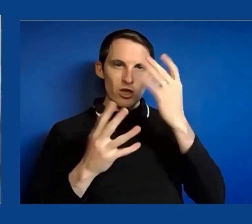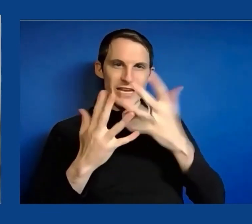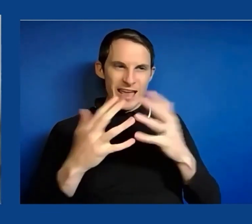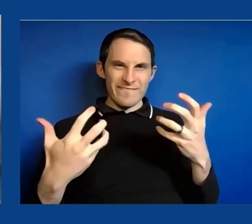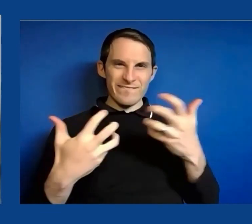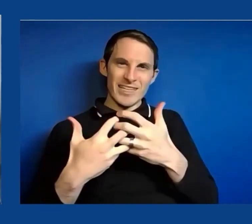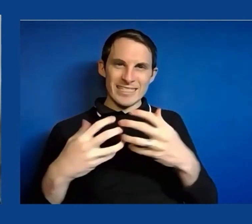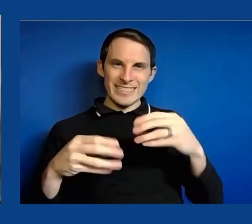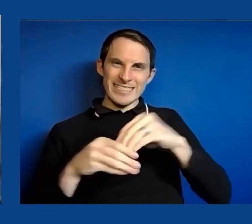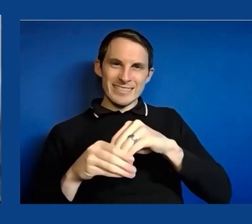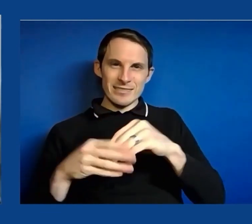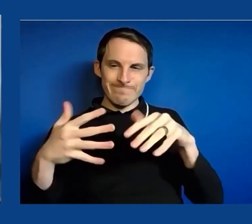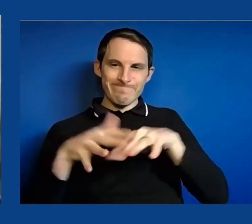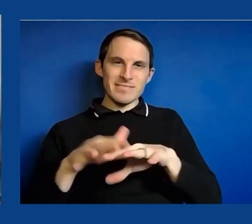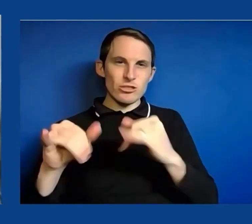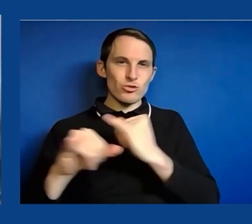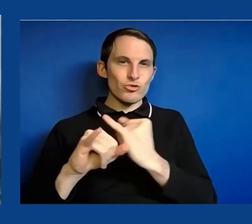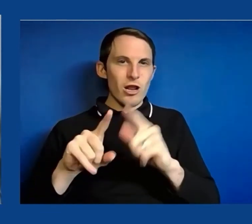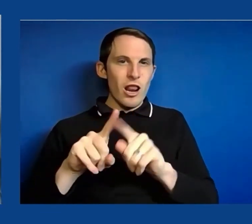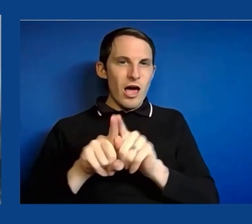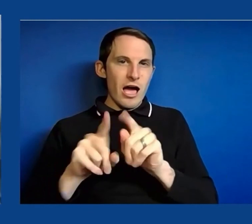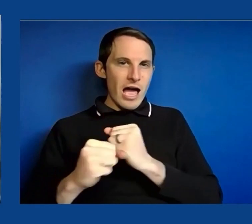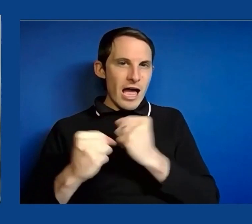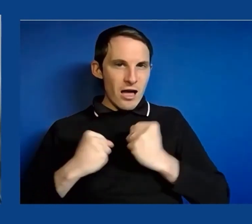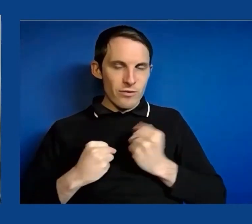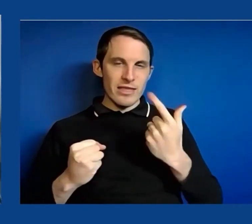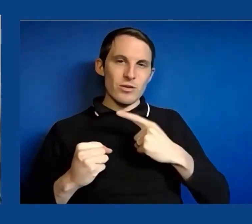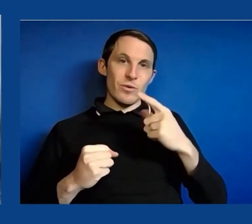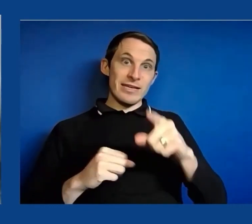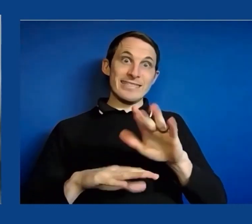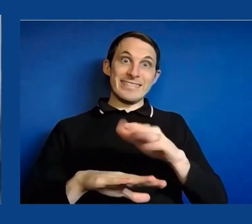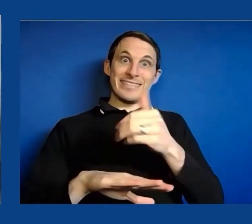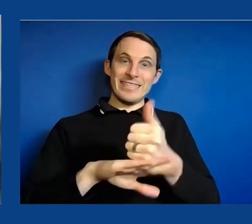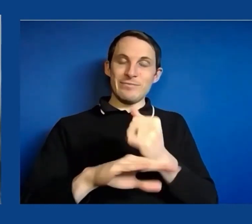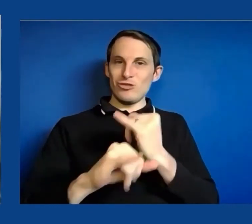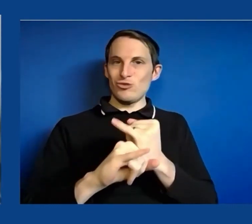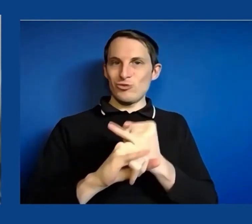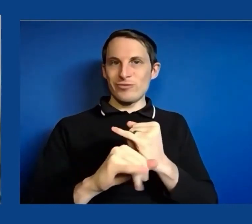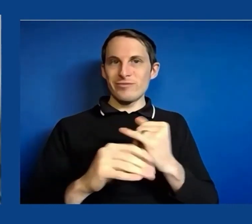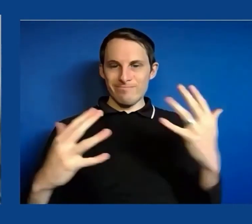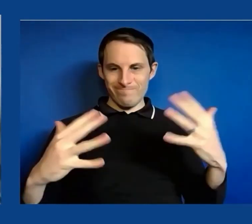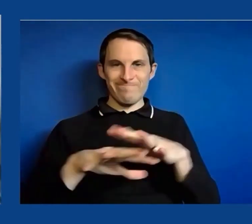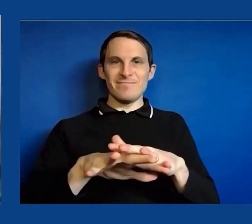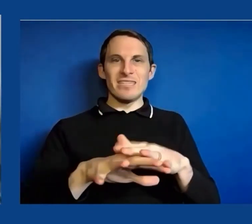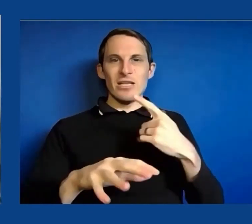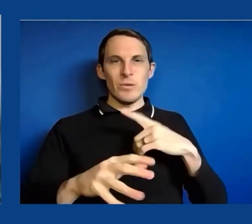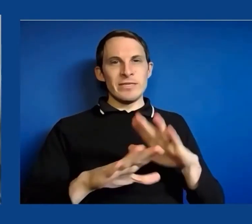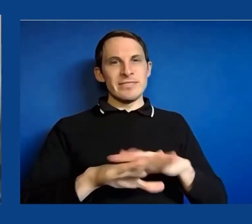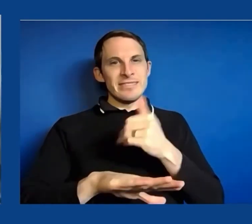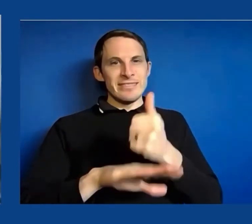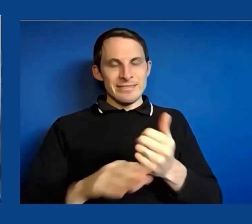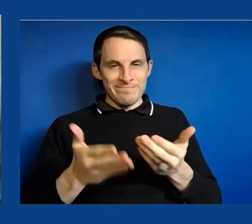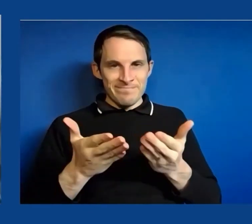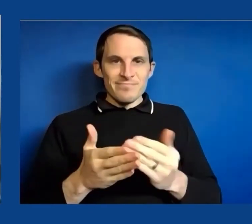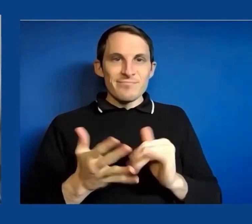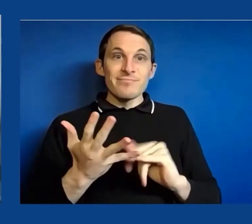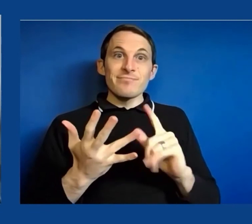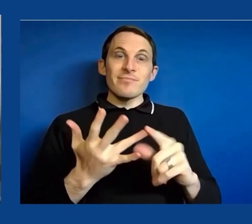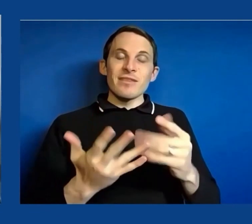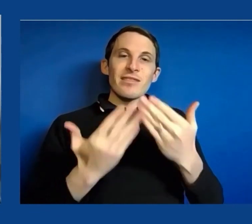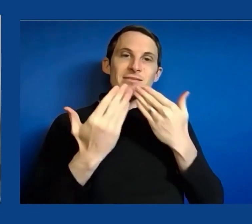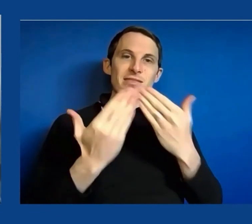ours is the reason why the Institute was established in the first place. So thank you